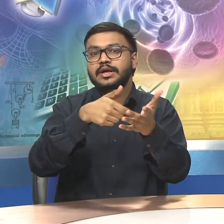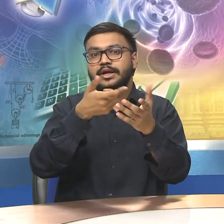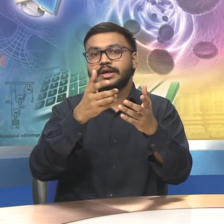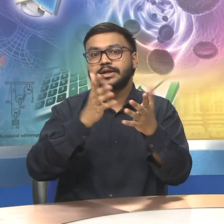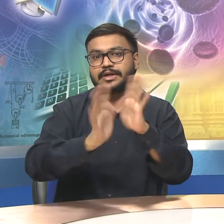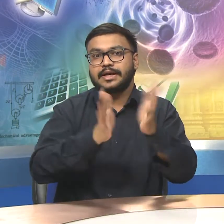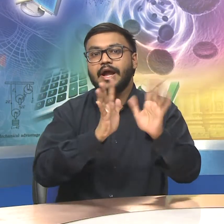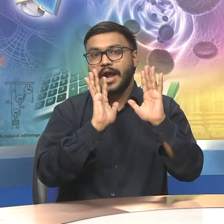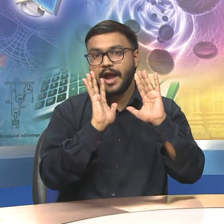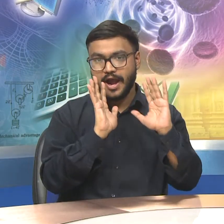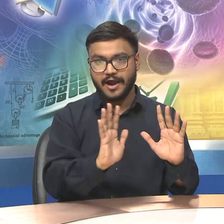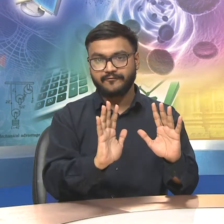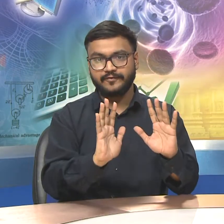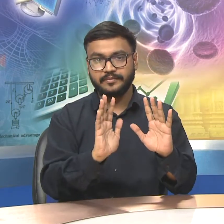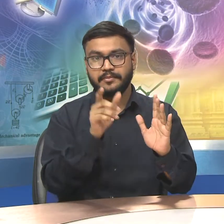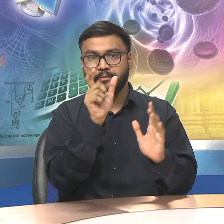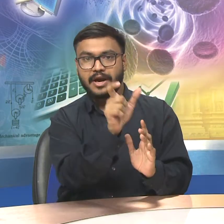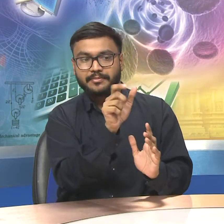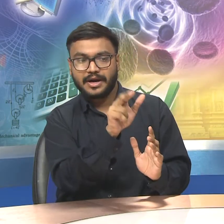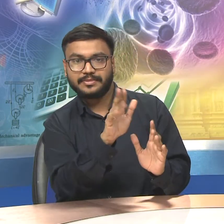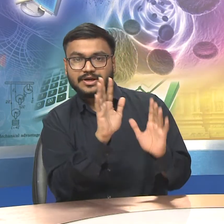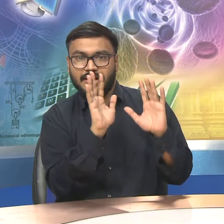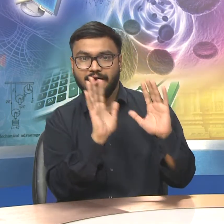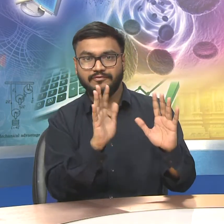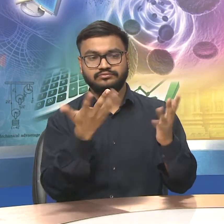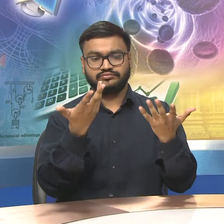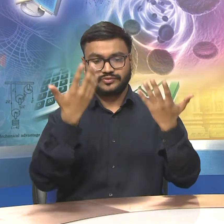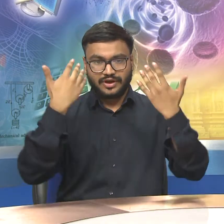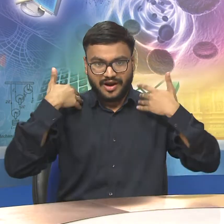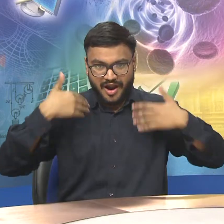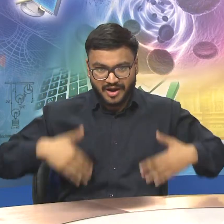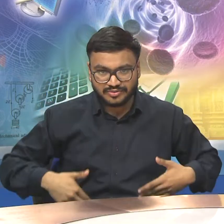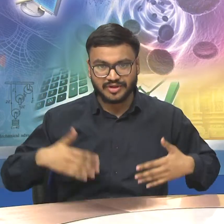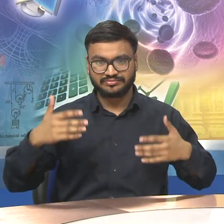language contribute to the meaning of a sign.